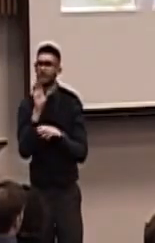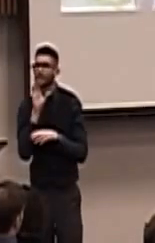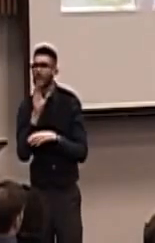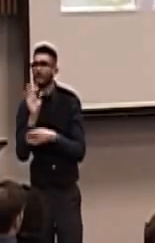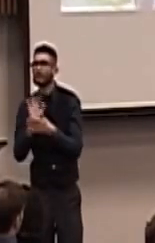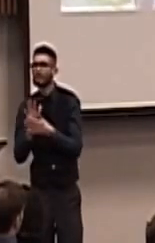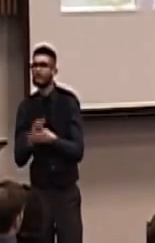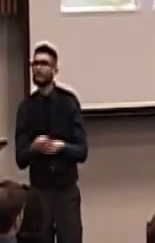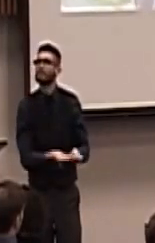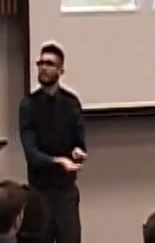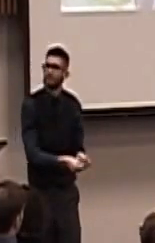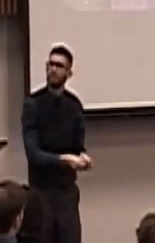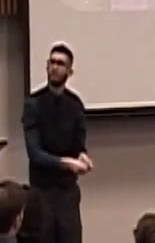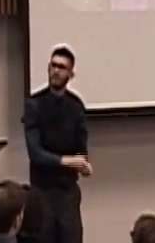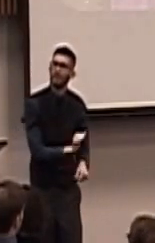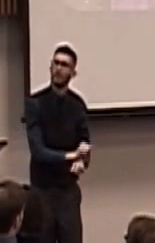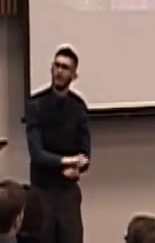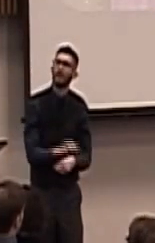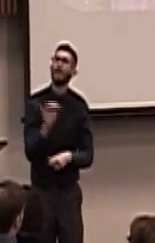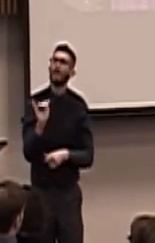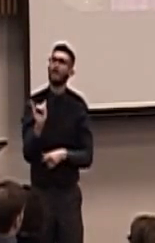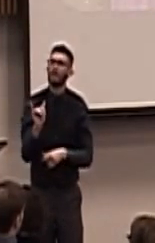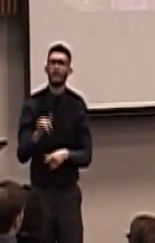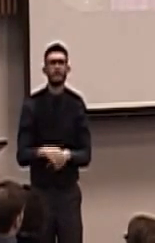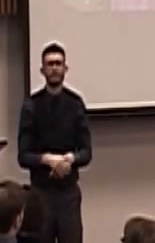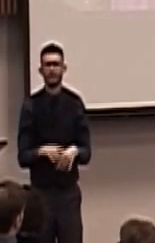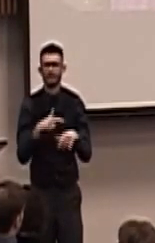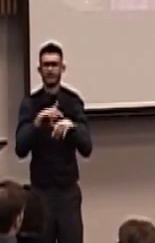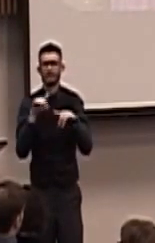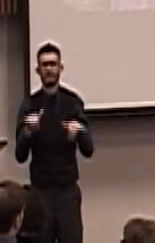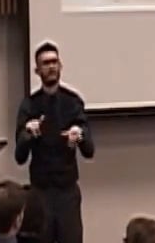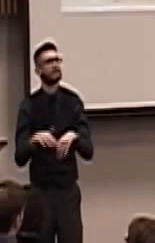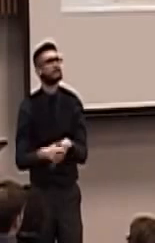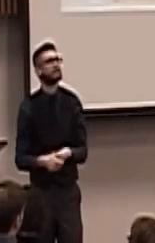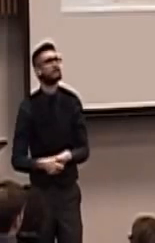getting it ready to dry, and